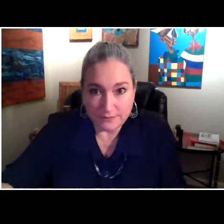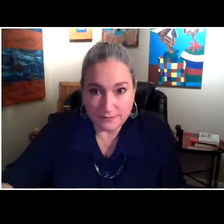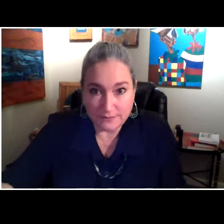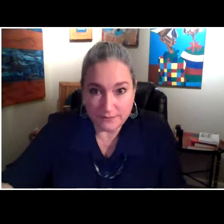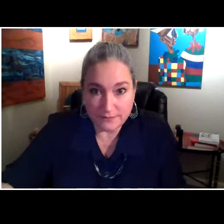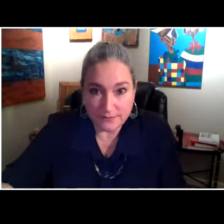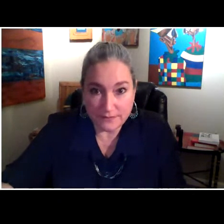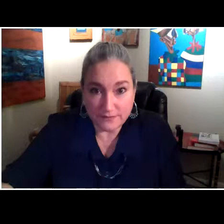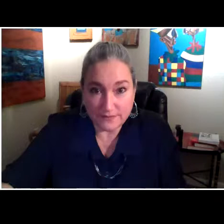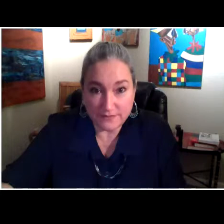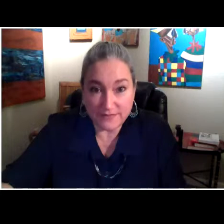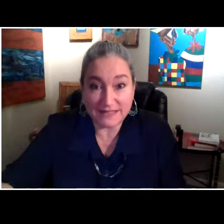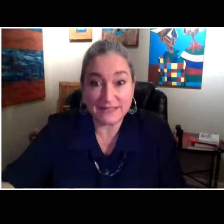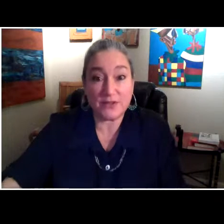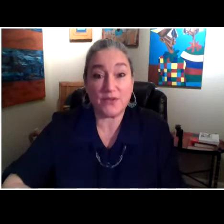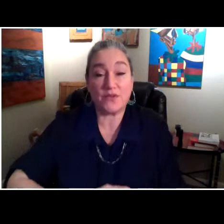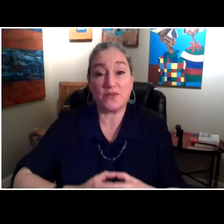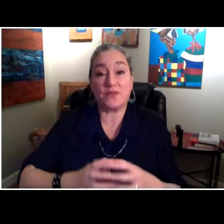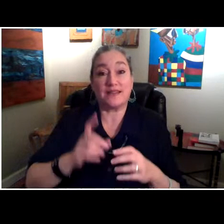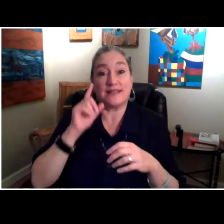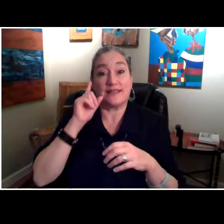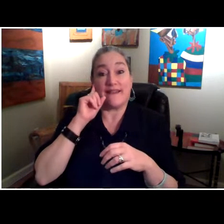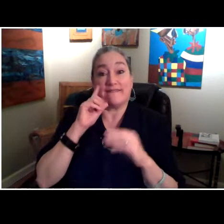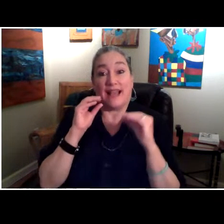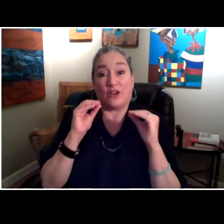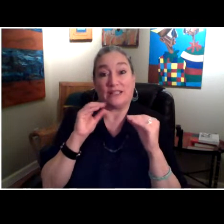to be fixed. Next slide.